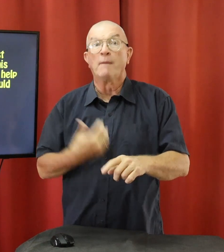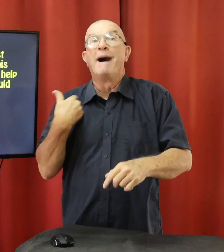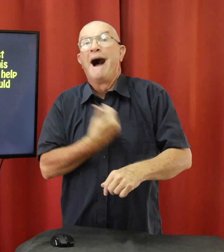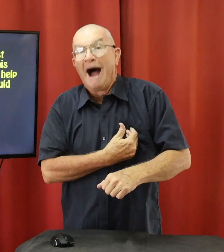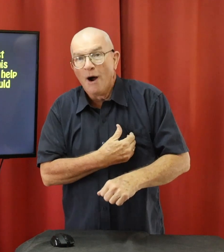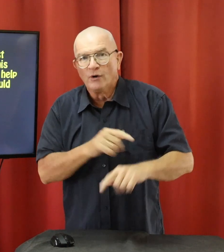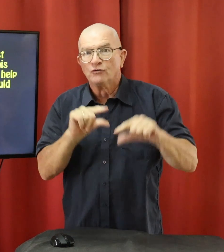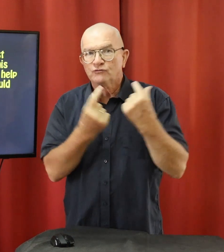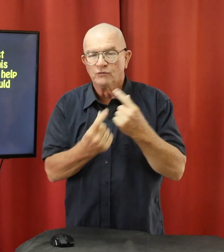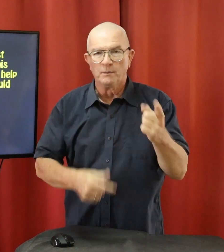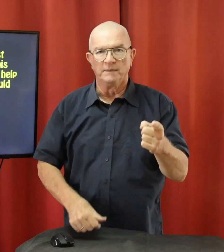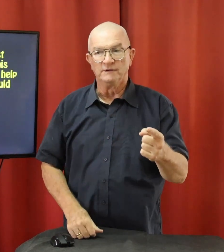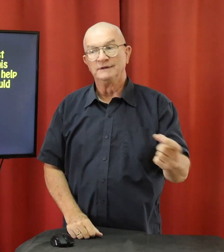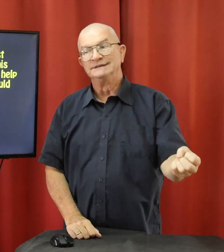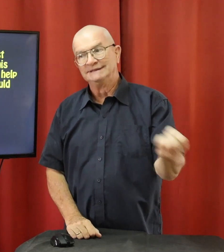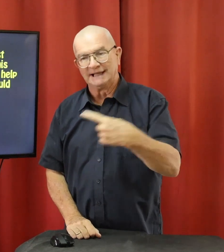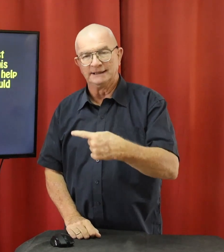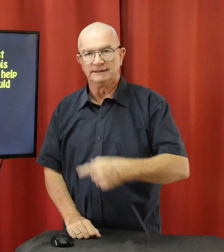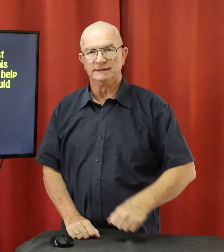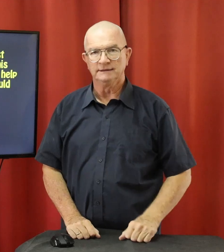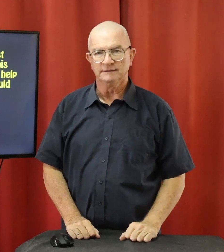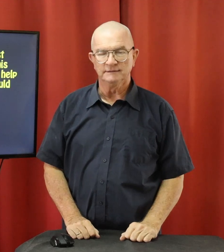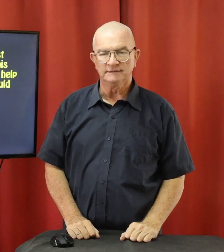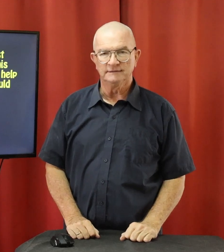From our church group.